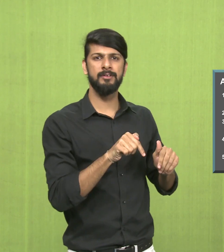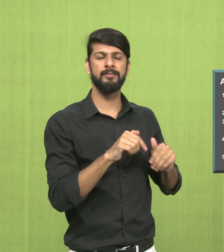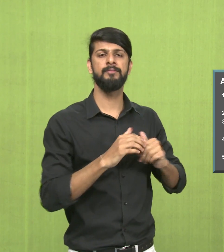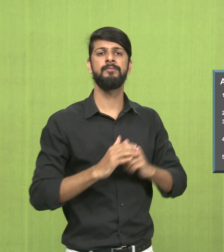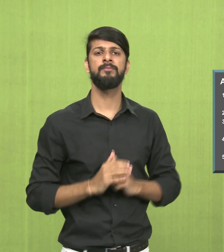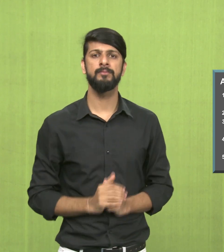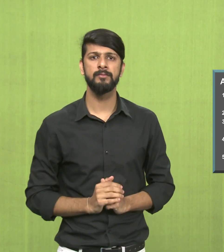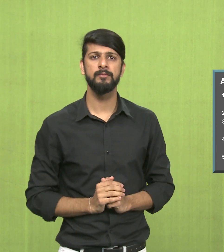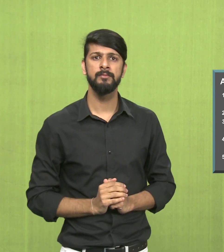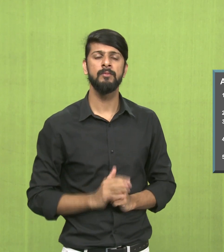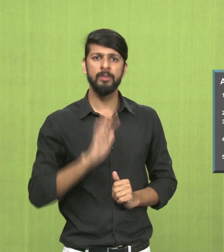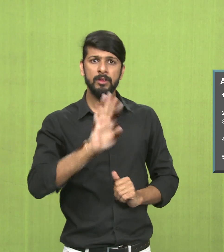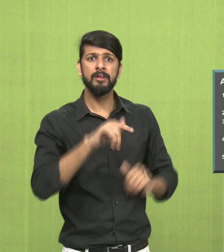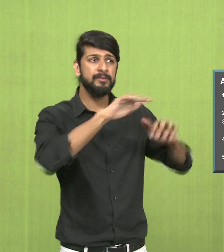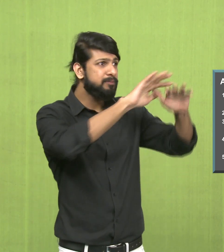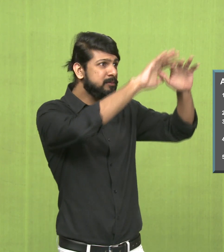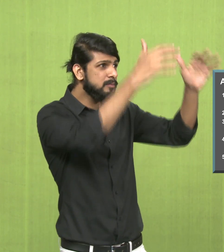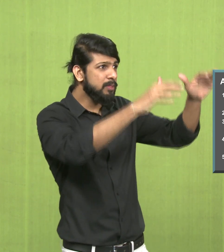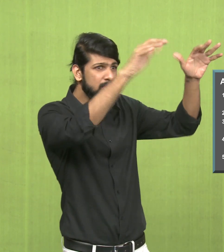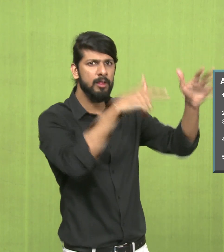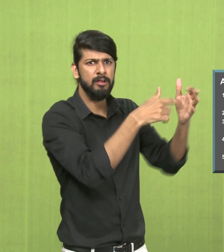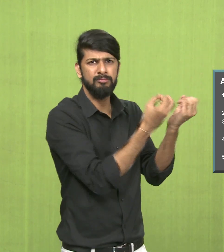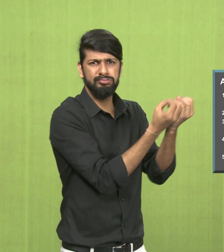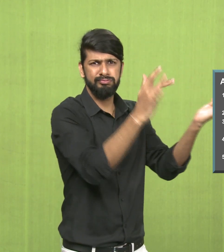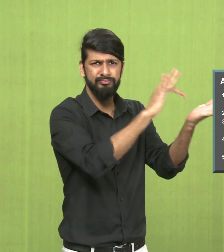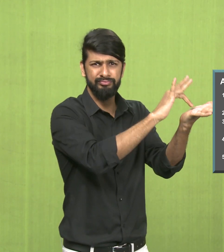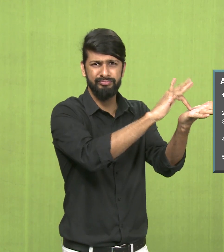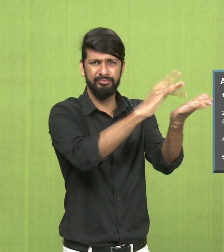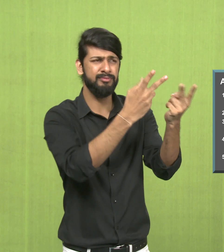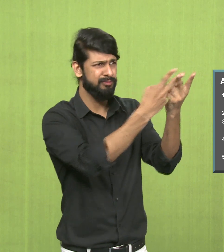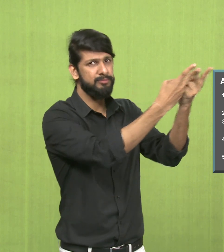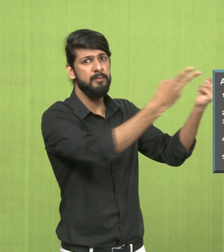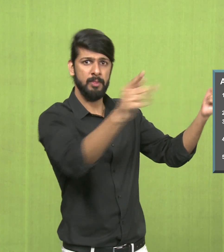used these caves for their study and their living.